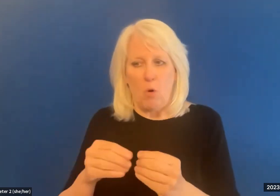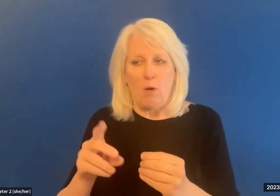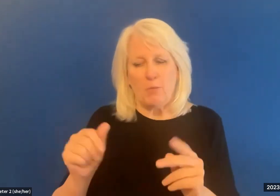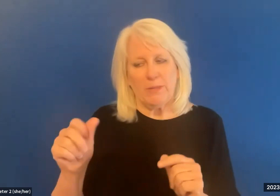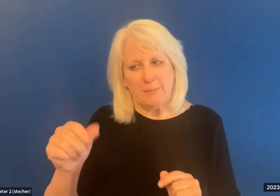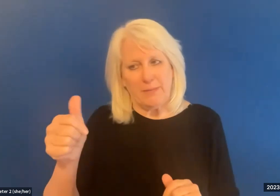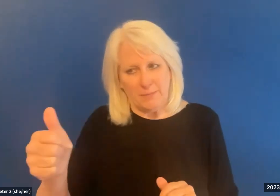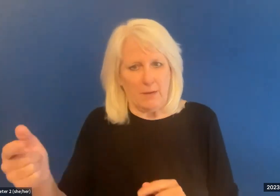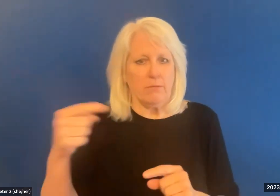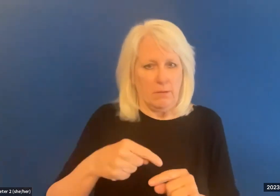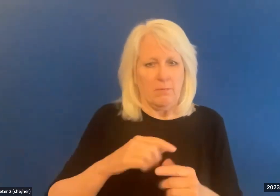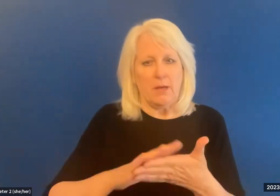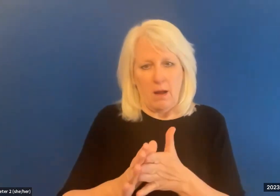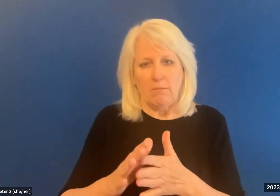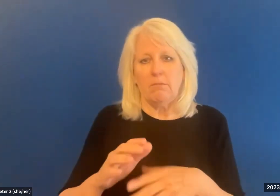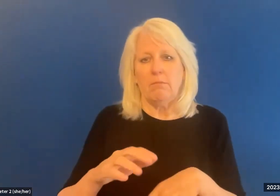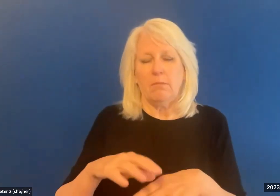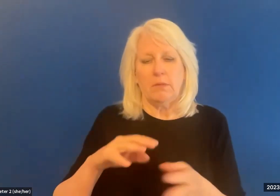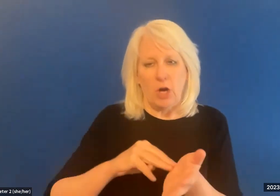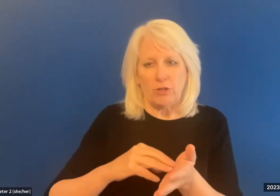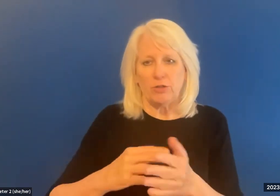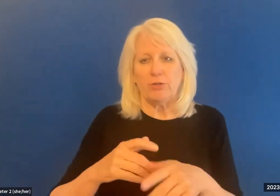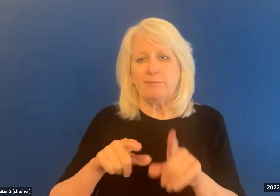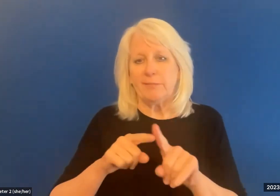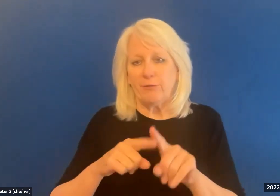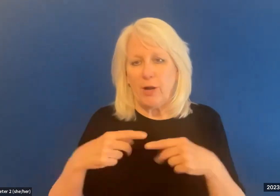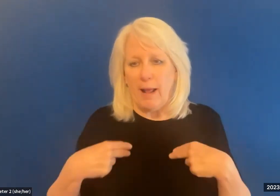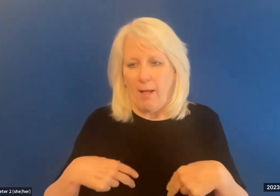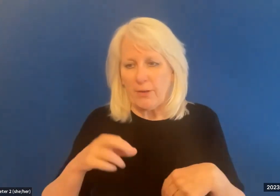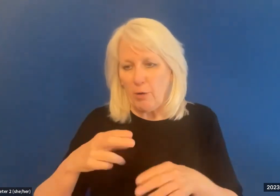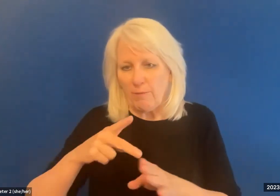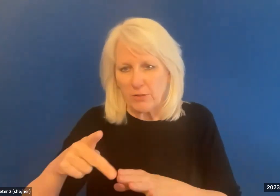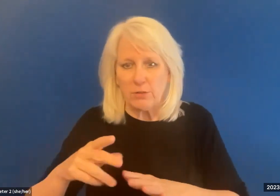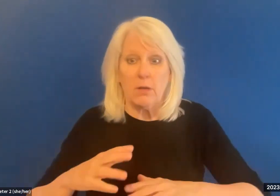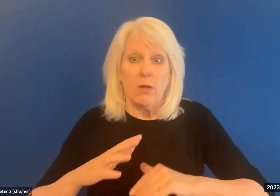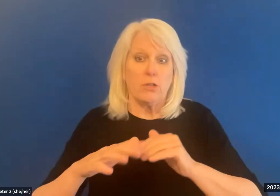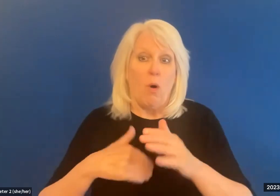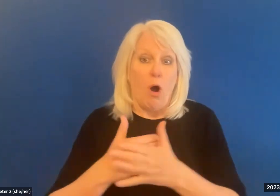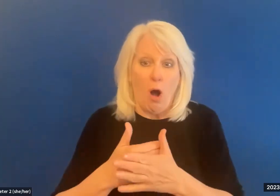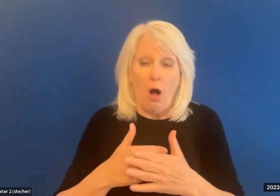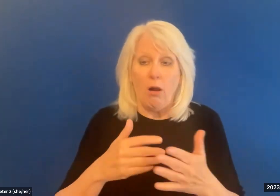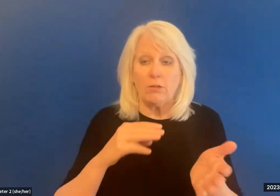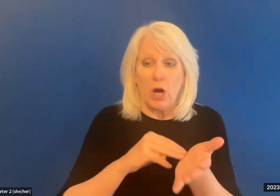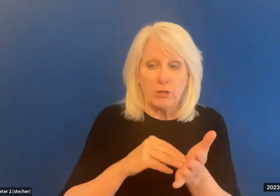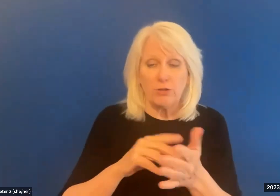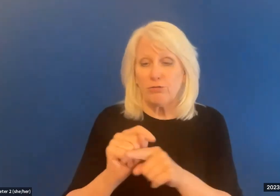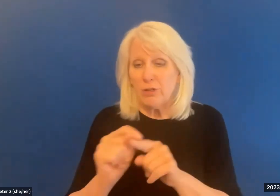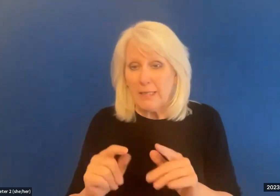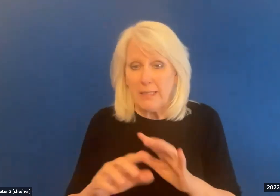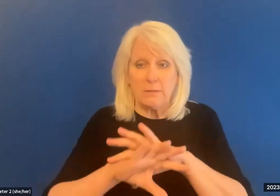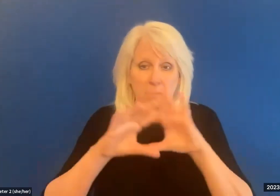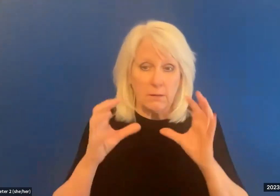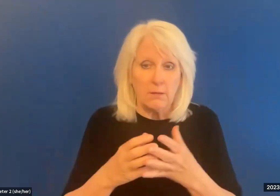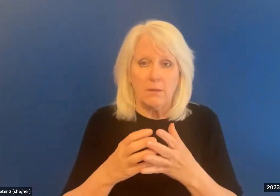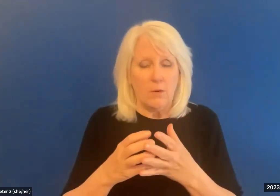a diverse physician workforce benefits all patients, all students, all physicians, and the healthcare system as a whole. This